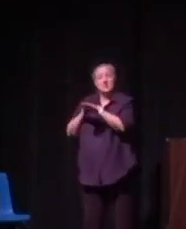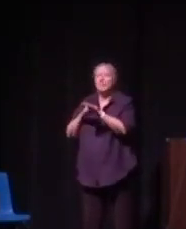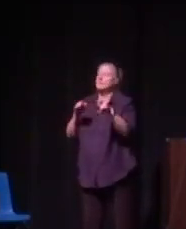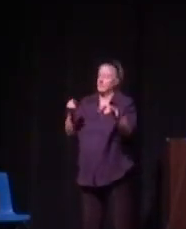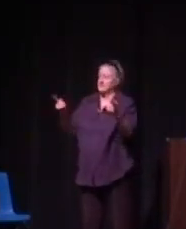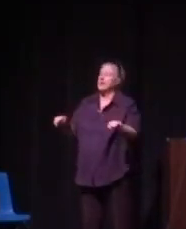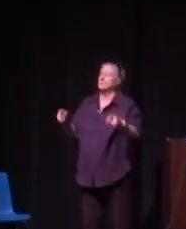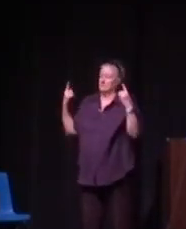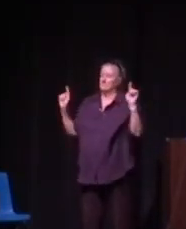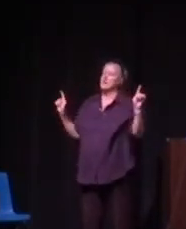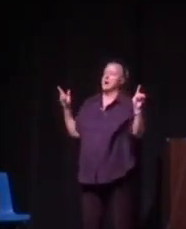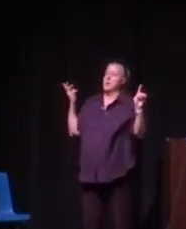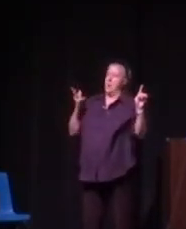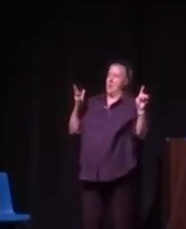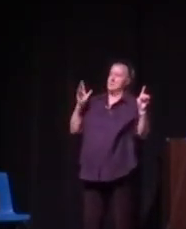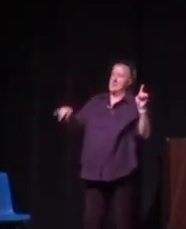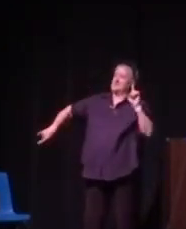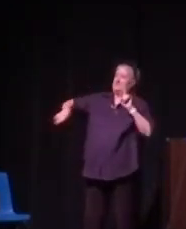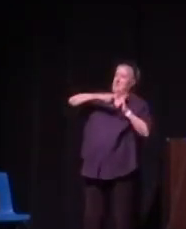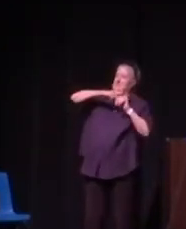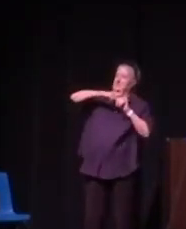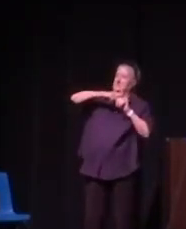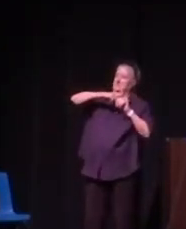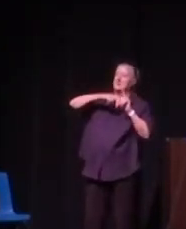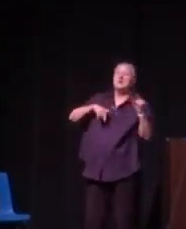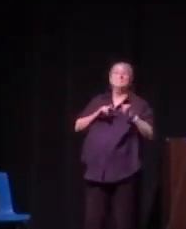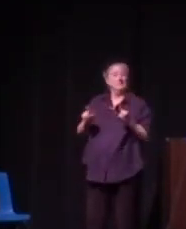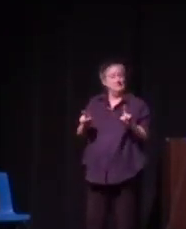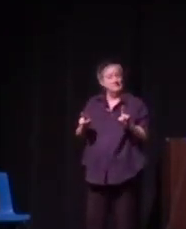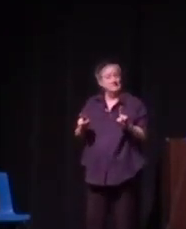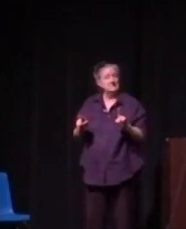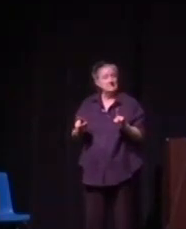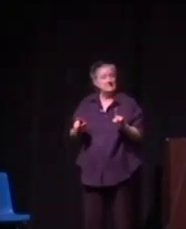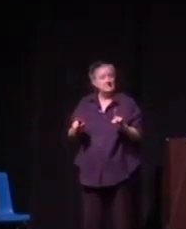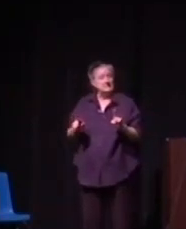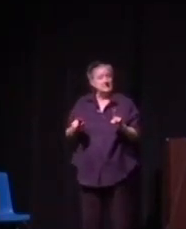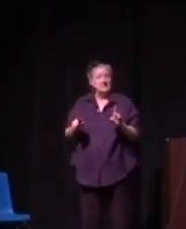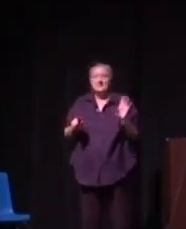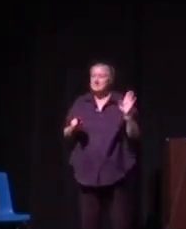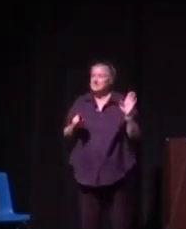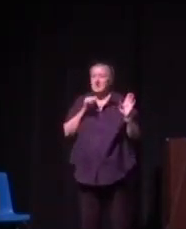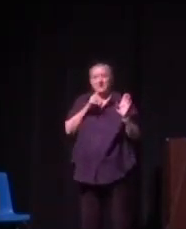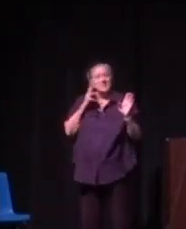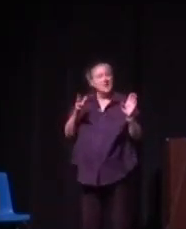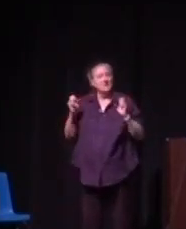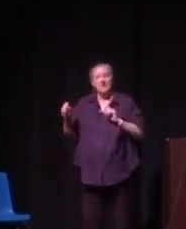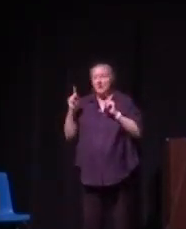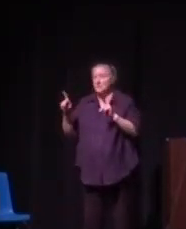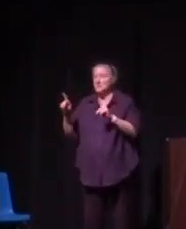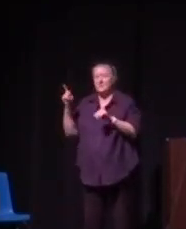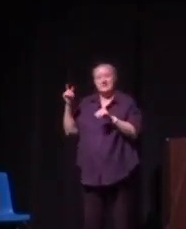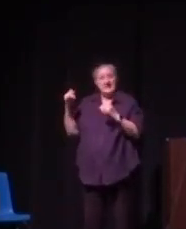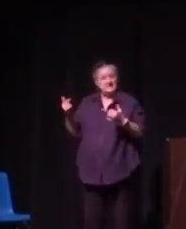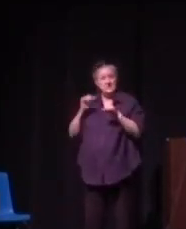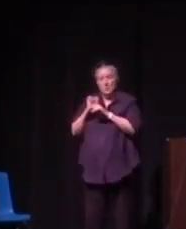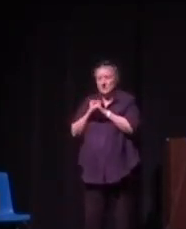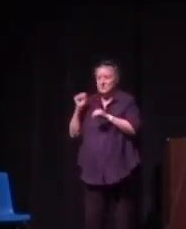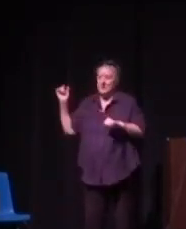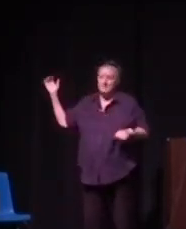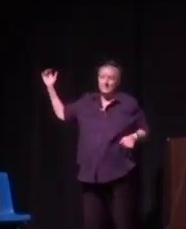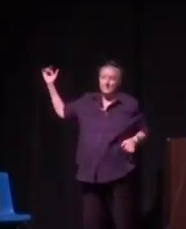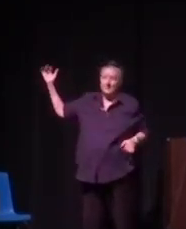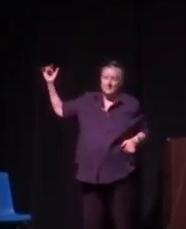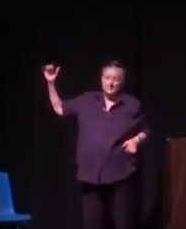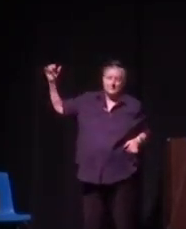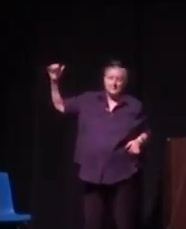is happening. So that is an upside. However, there are not a lot of opportunities as it works its way across the